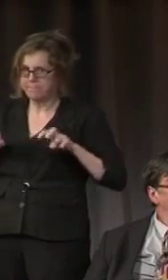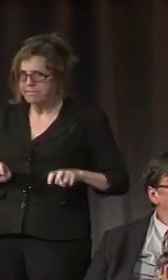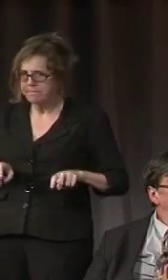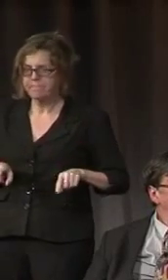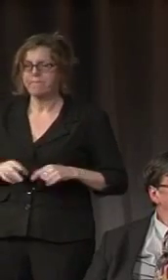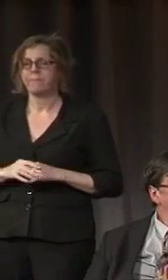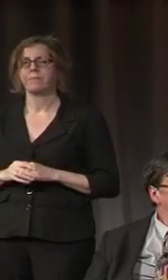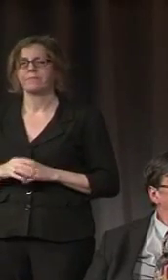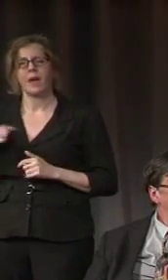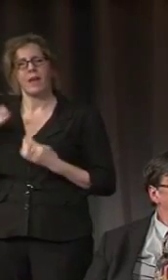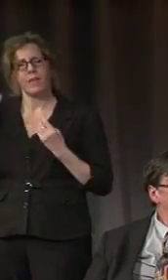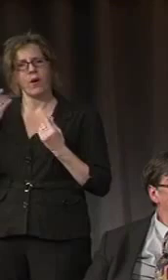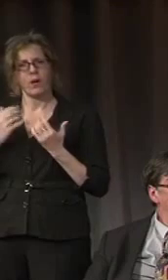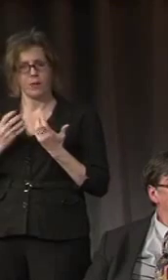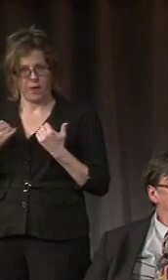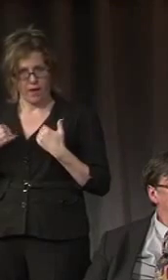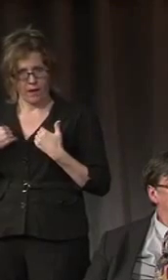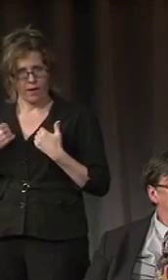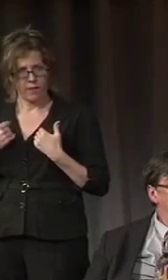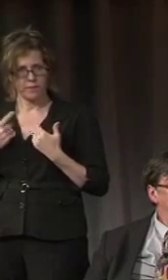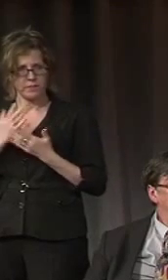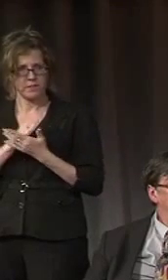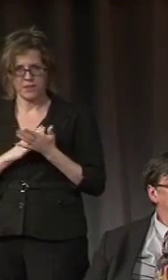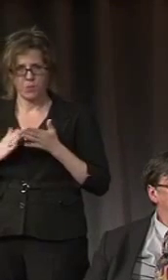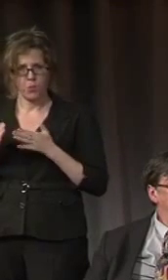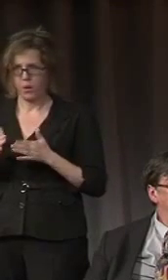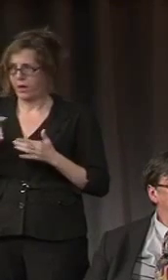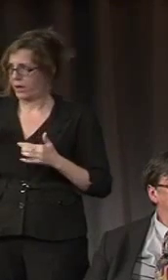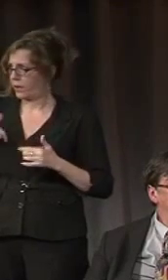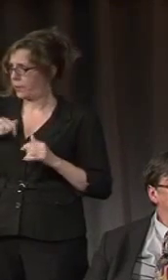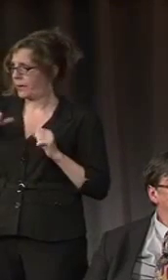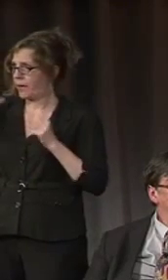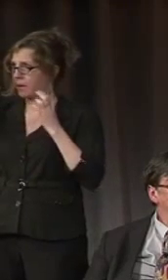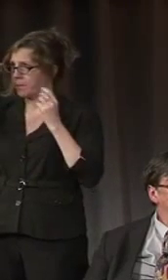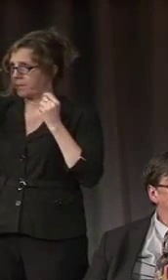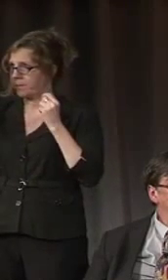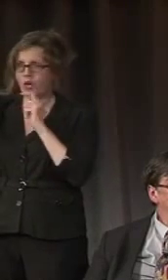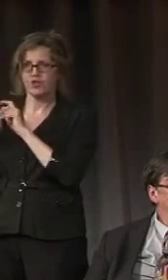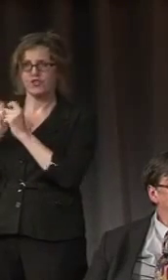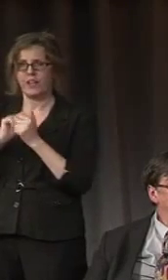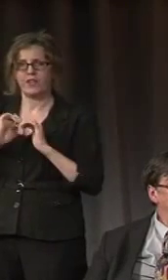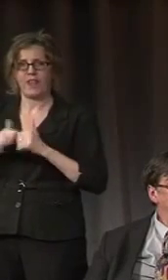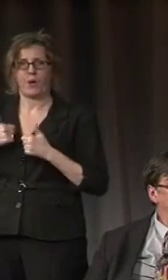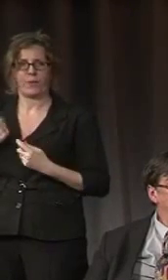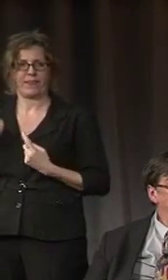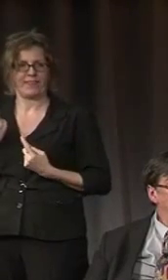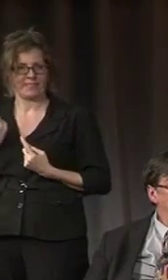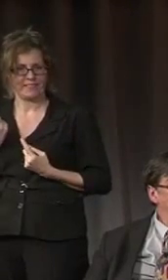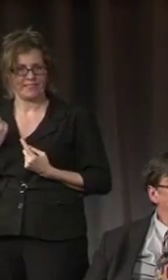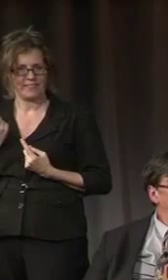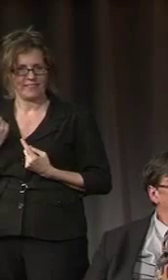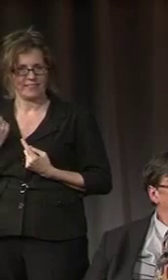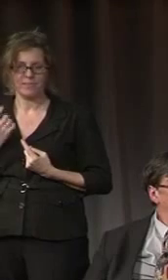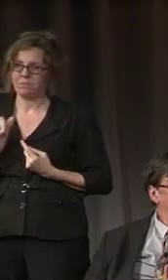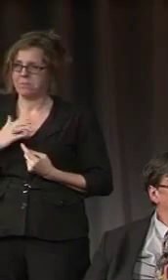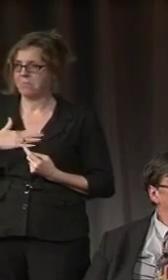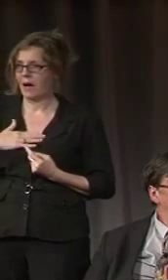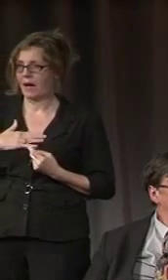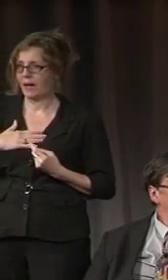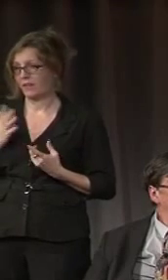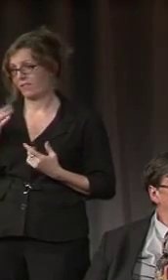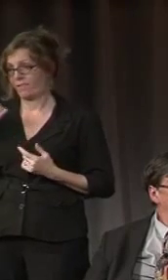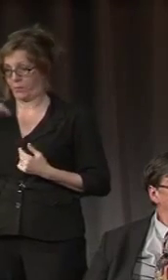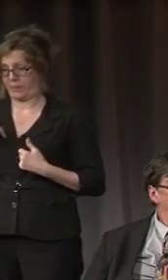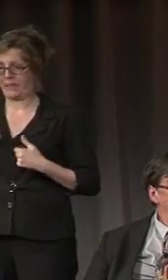that changes the way we think? So in some sense, that would be my common